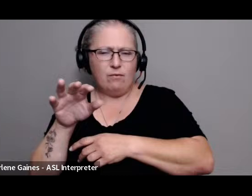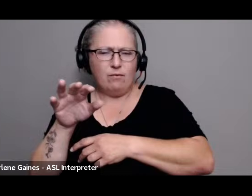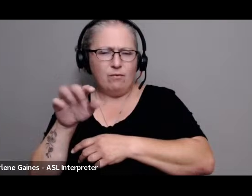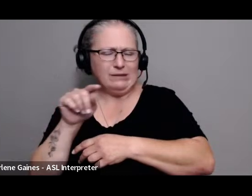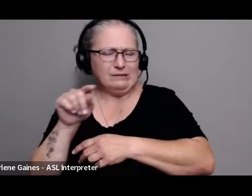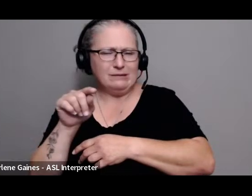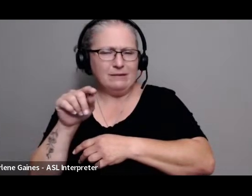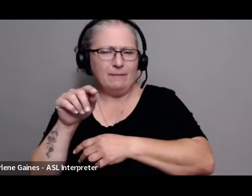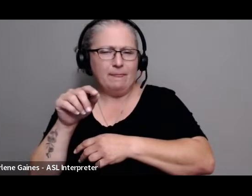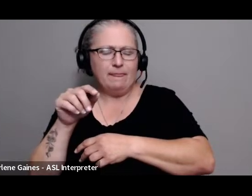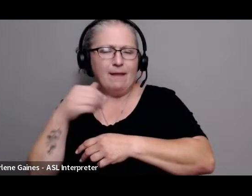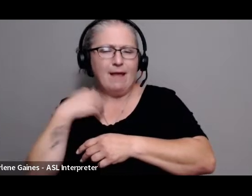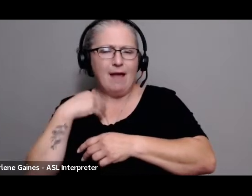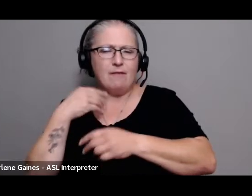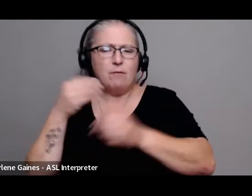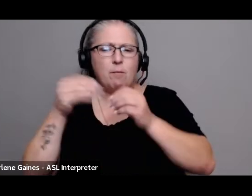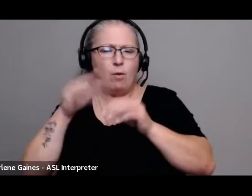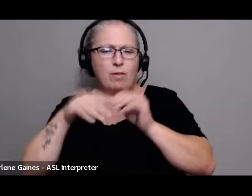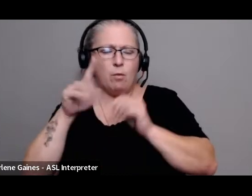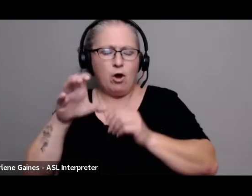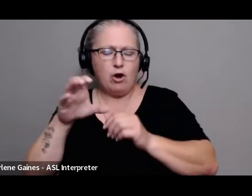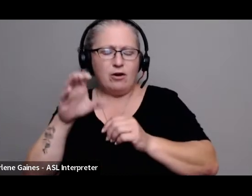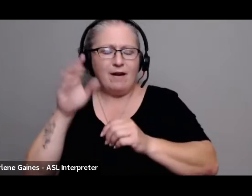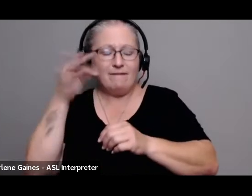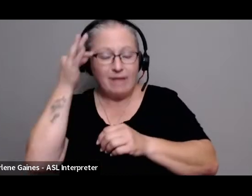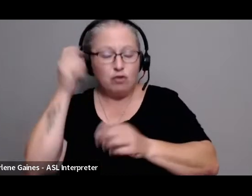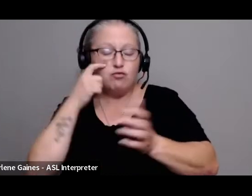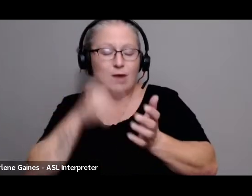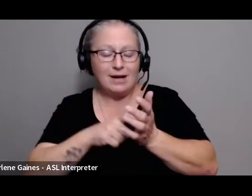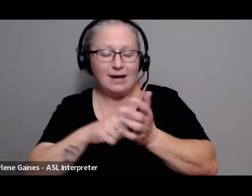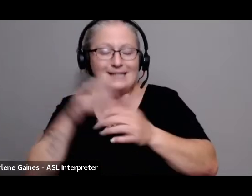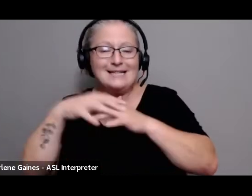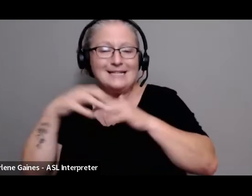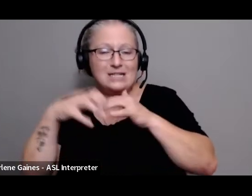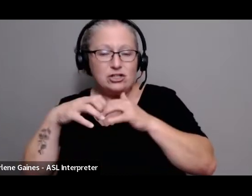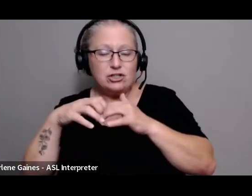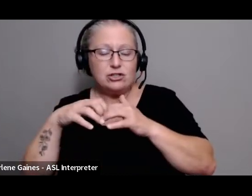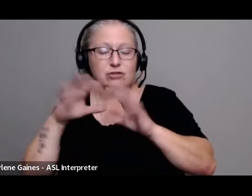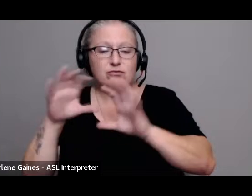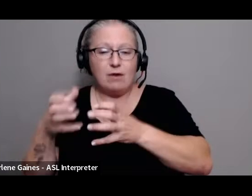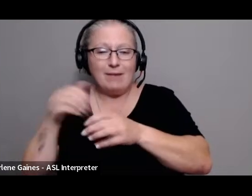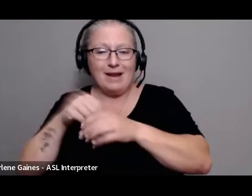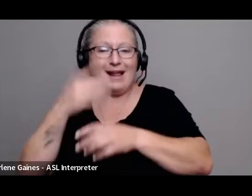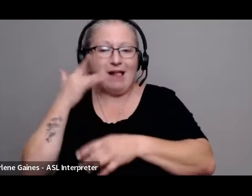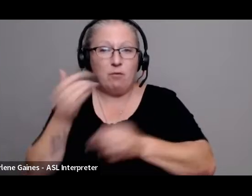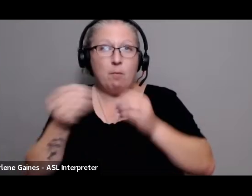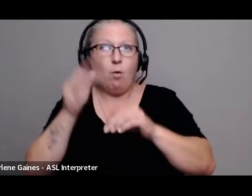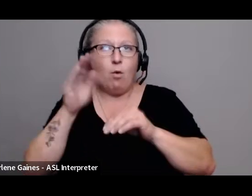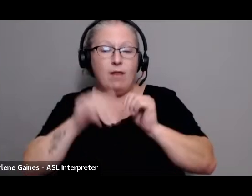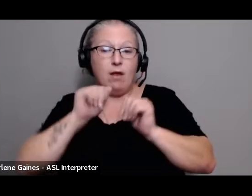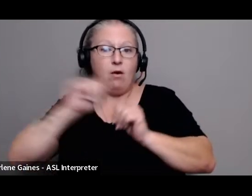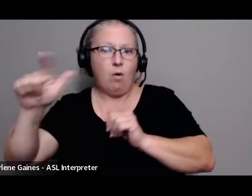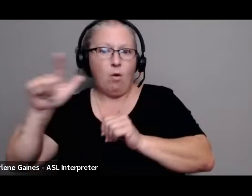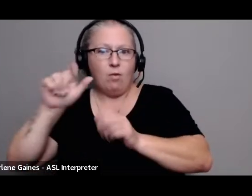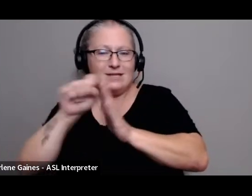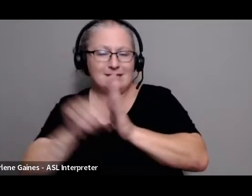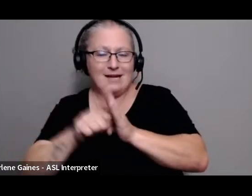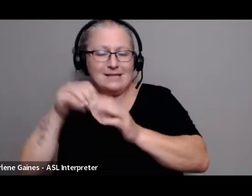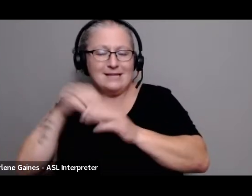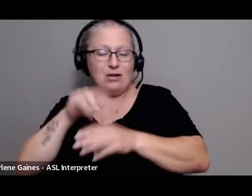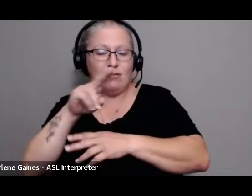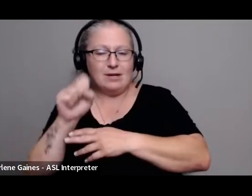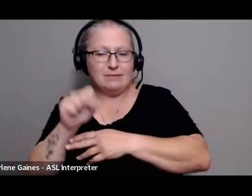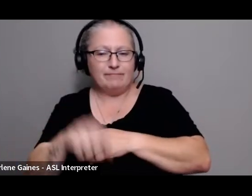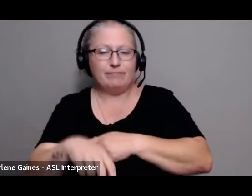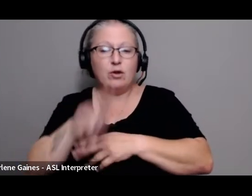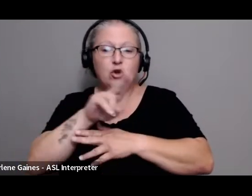100 federally recognized indigenous tribes in California, more than any other state in the nation. The United